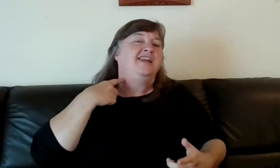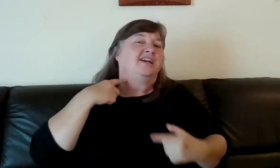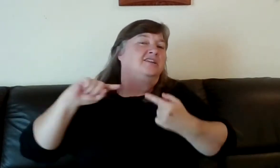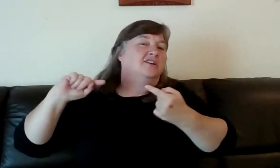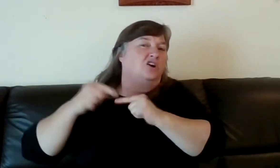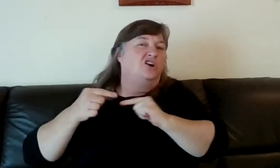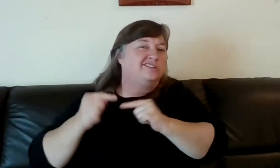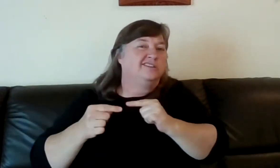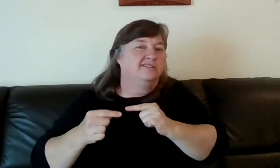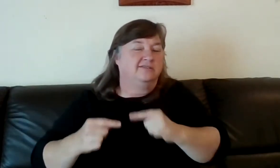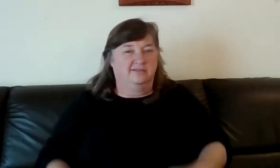Neck hurt.